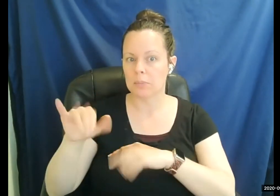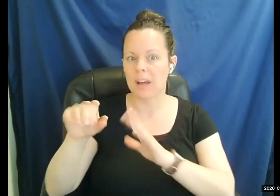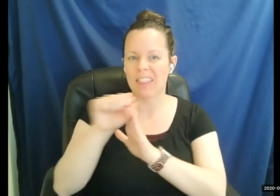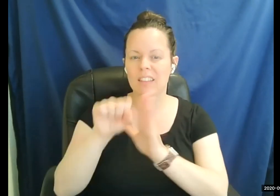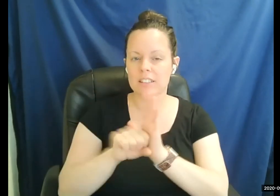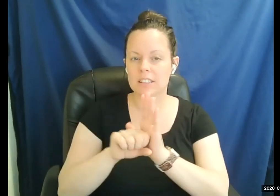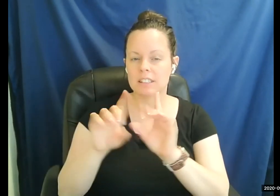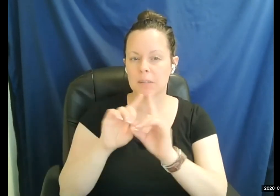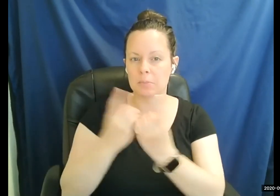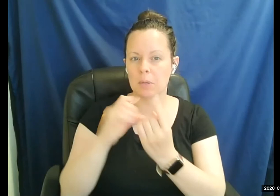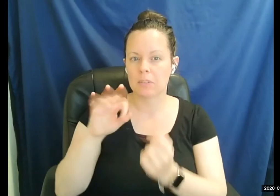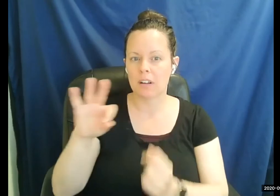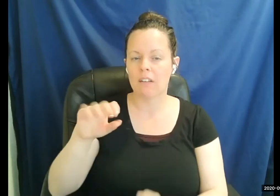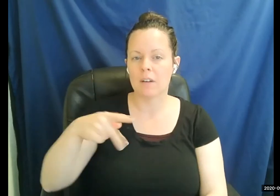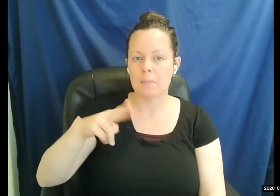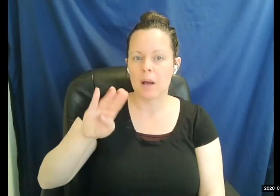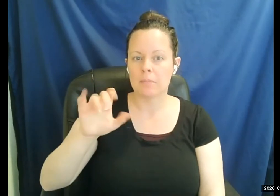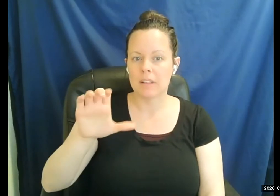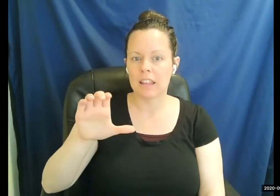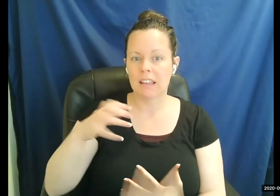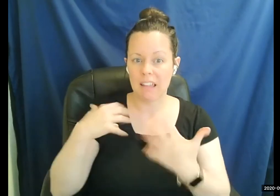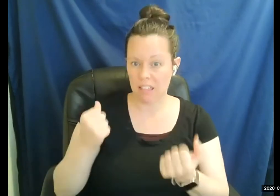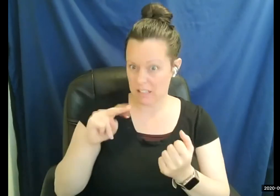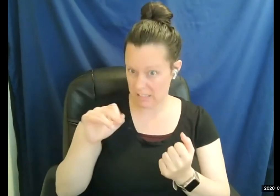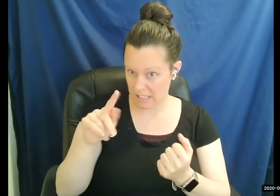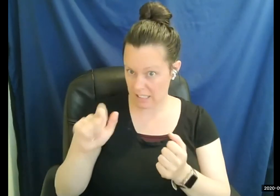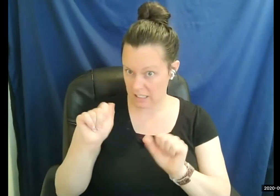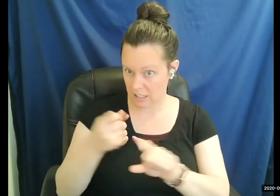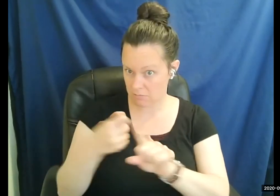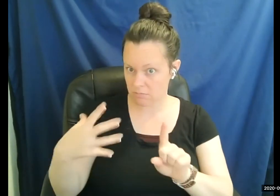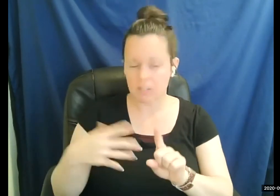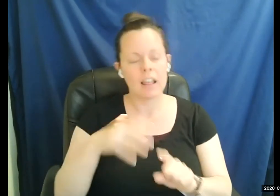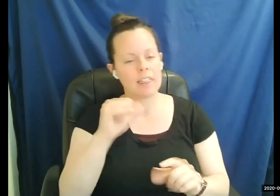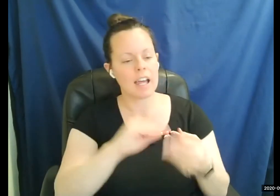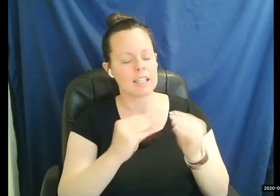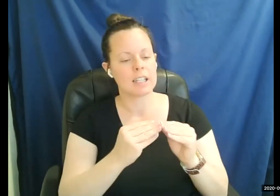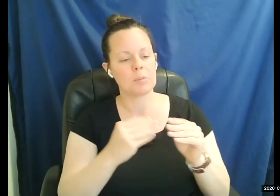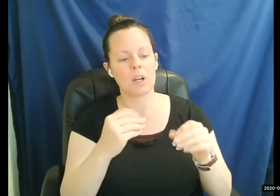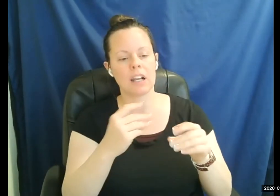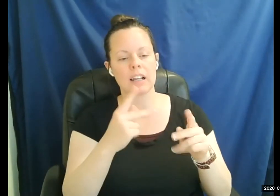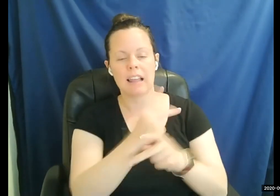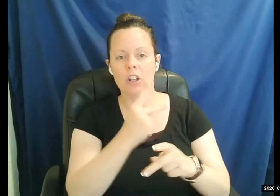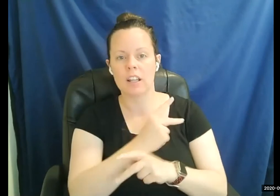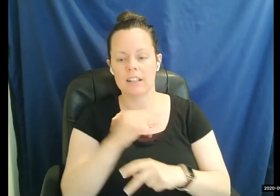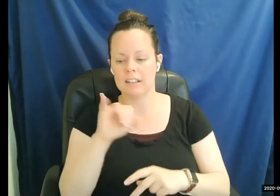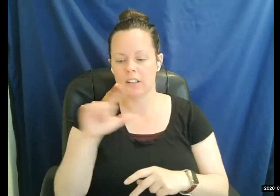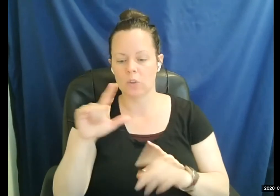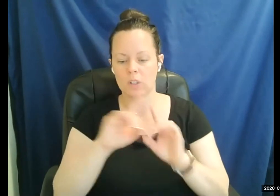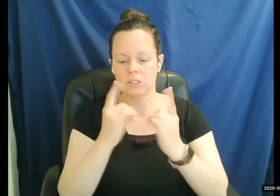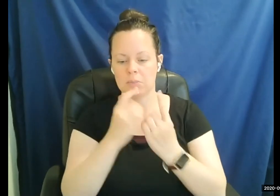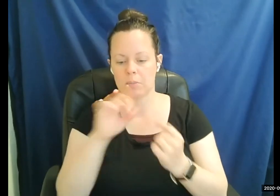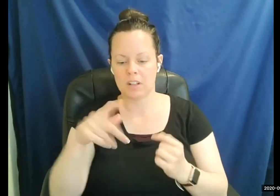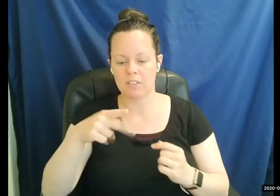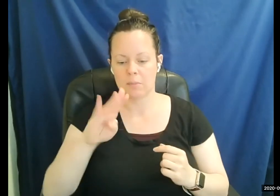But Nita, can you speak to that a little bit? Sure, that is a number that is calculated by the Illinois Department of Public Health, and they